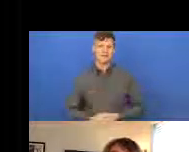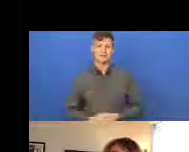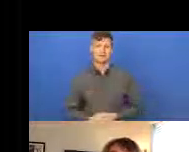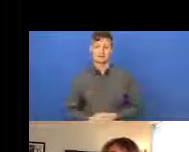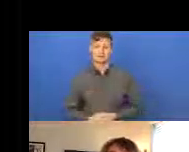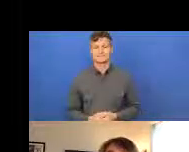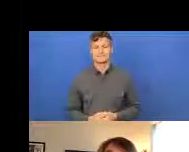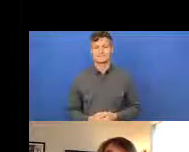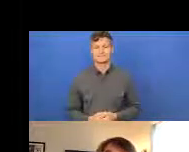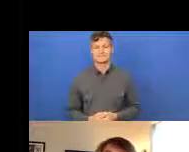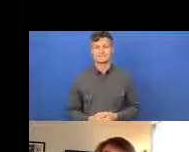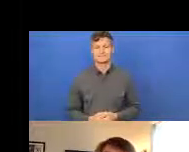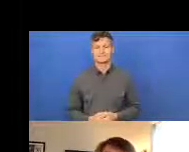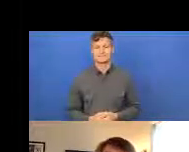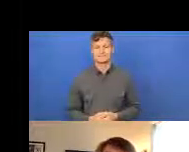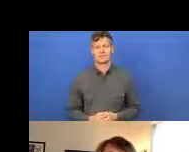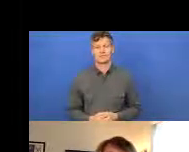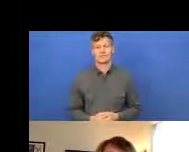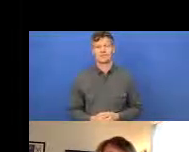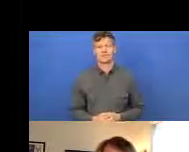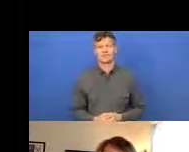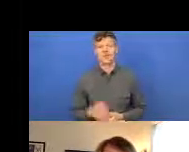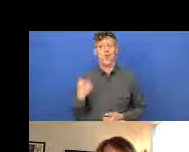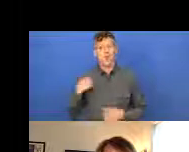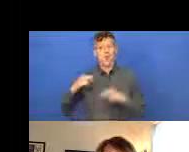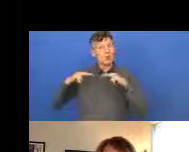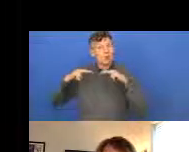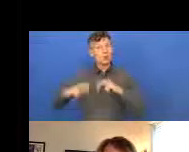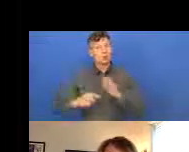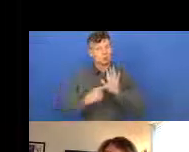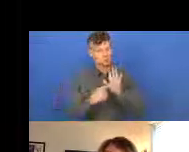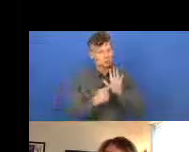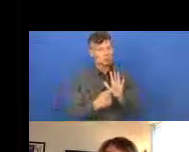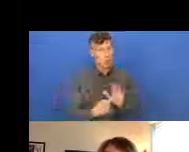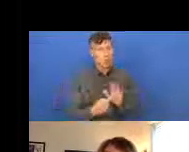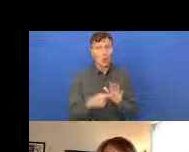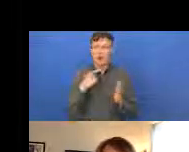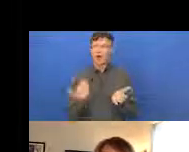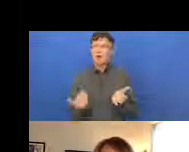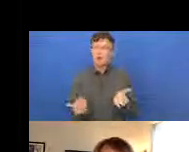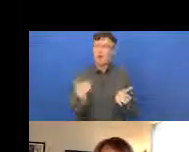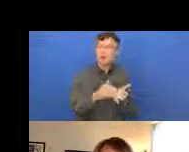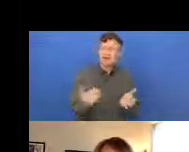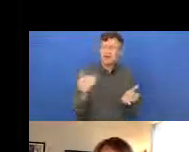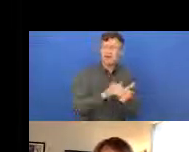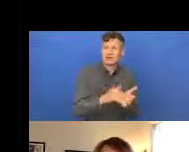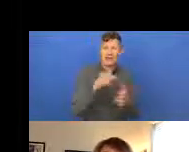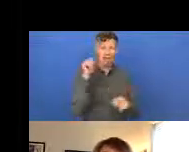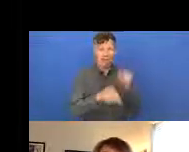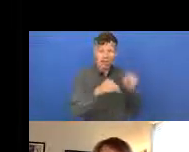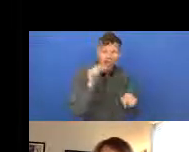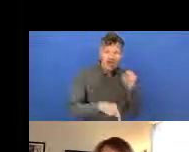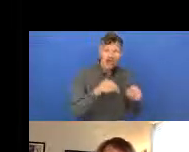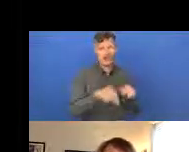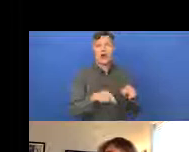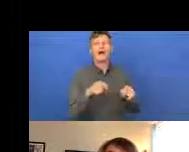Researchers have also found that the risk of repeated victimization varies by disability type, and students with autism in elementary and middle school are at the